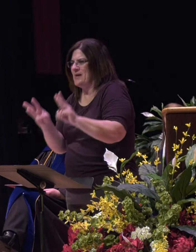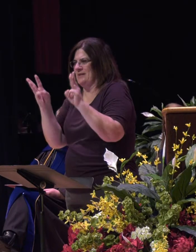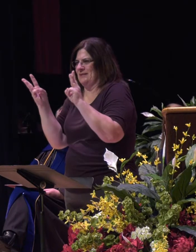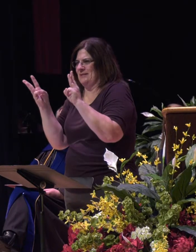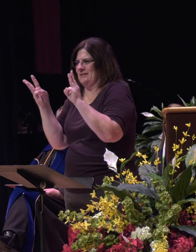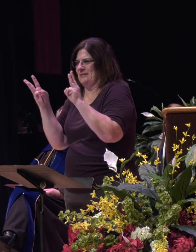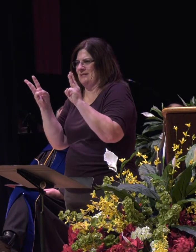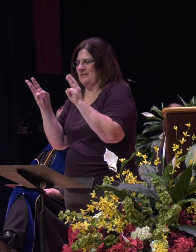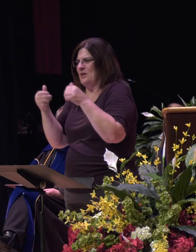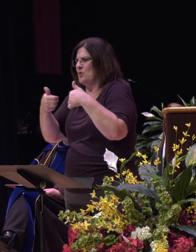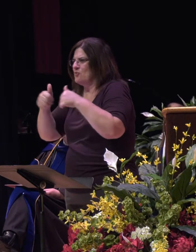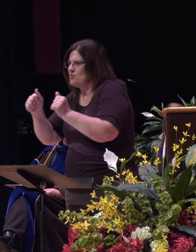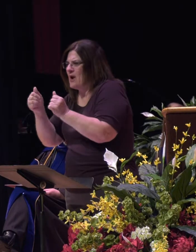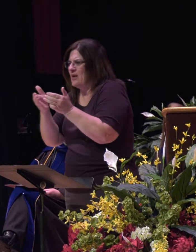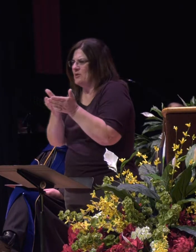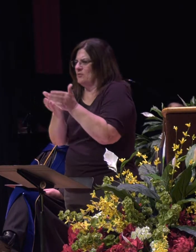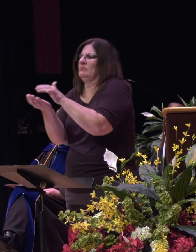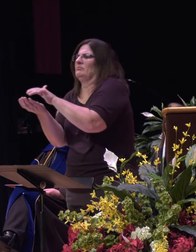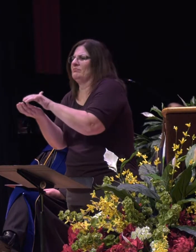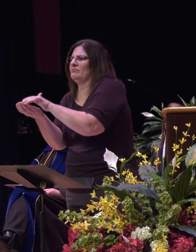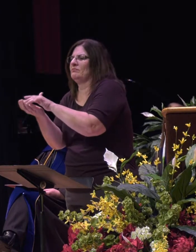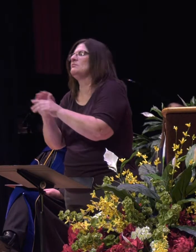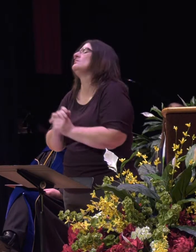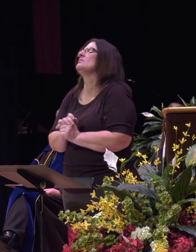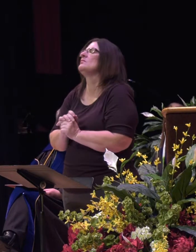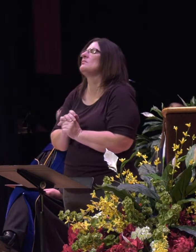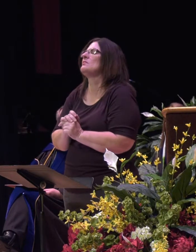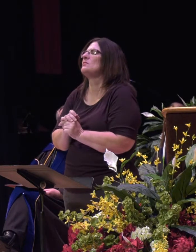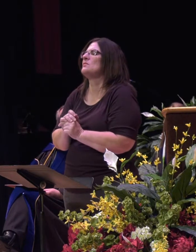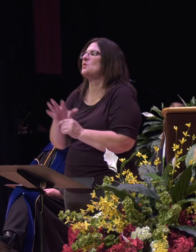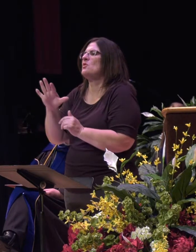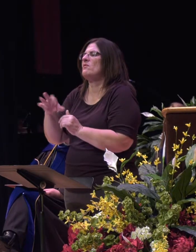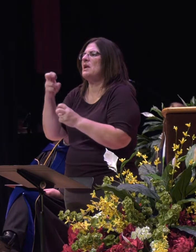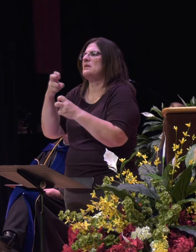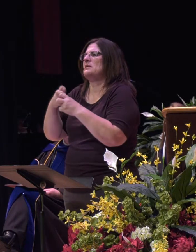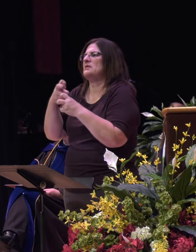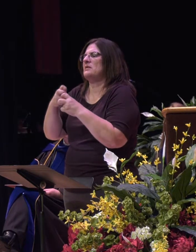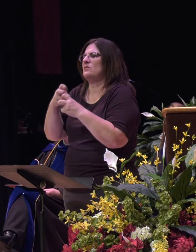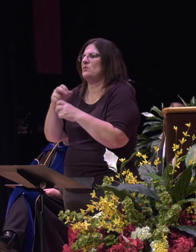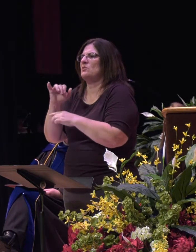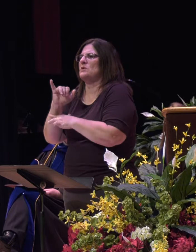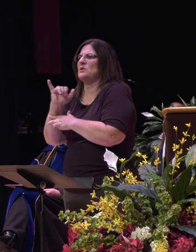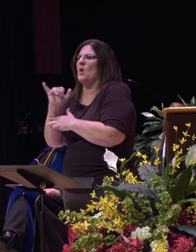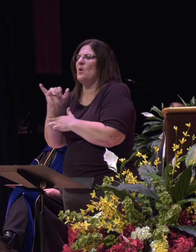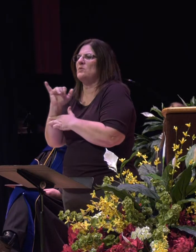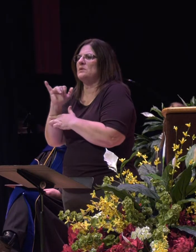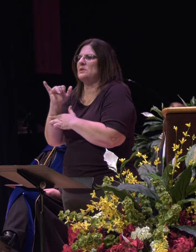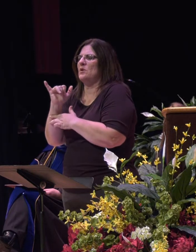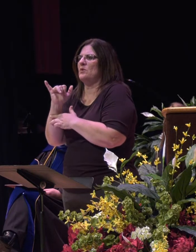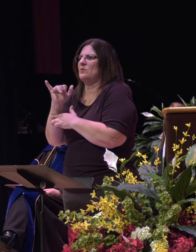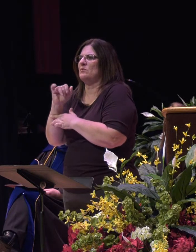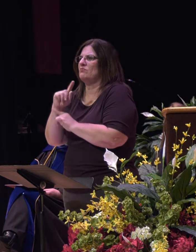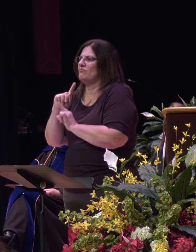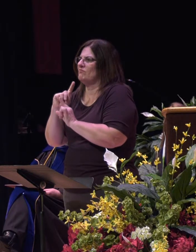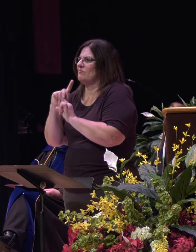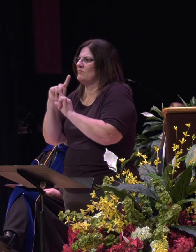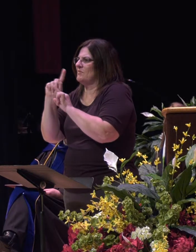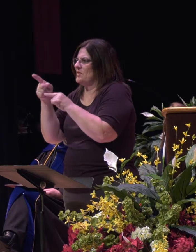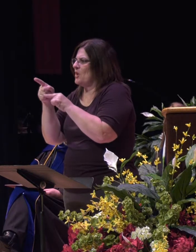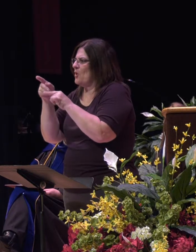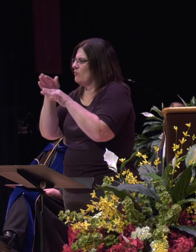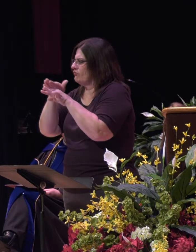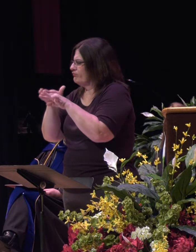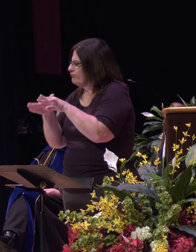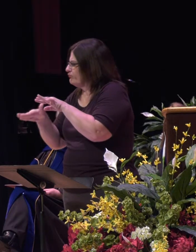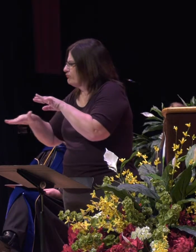us. Almost find it difficulty to also drift ashore. In